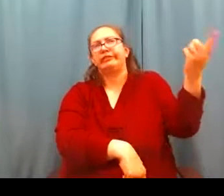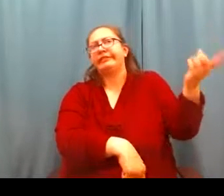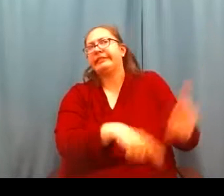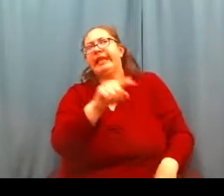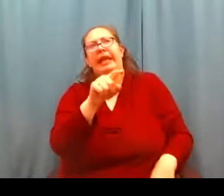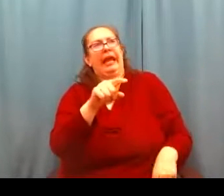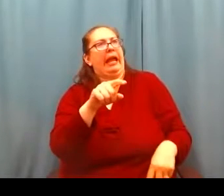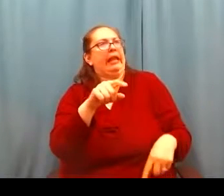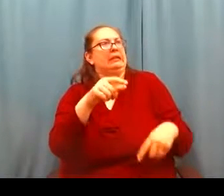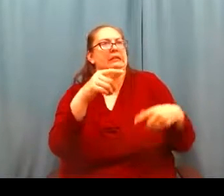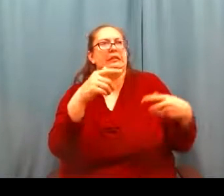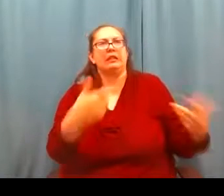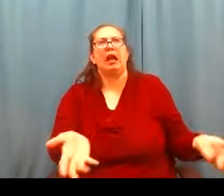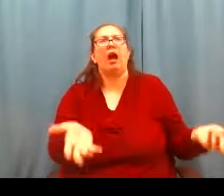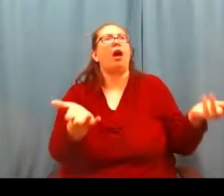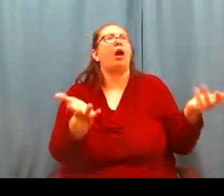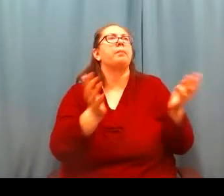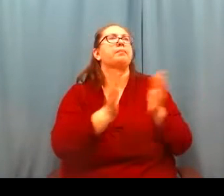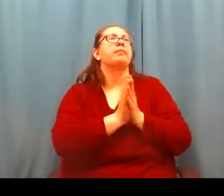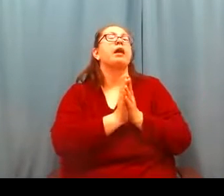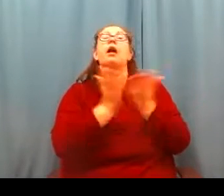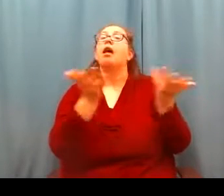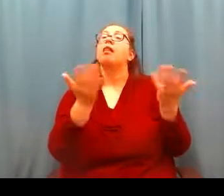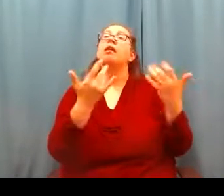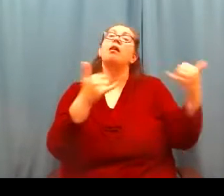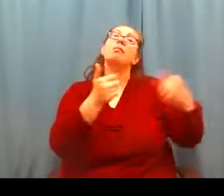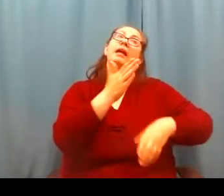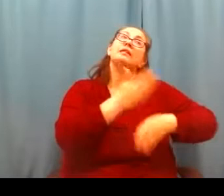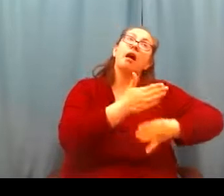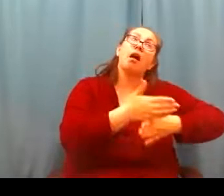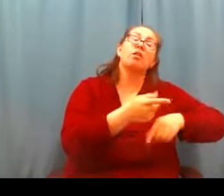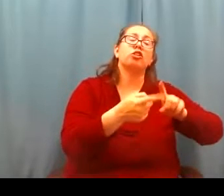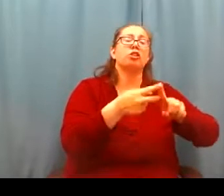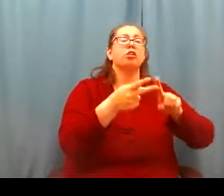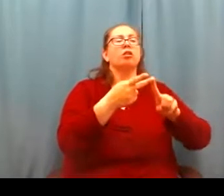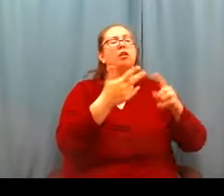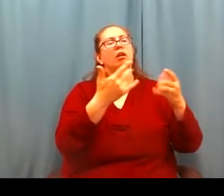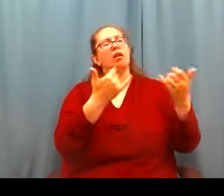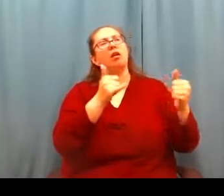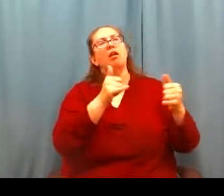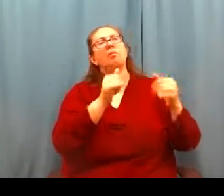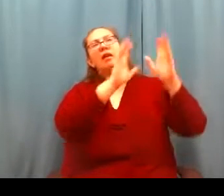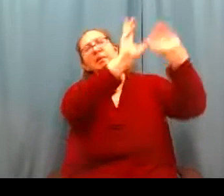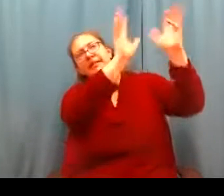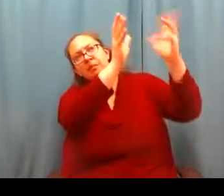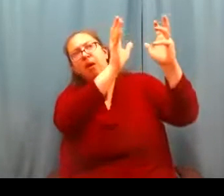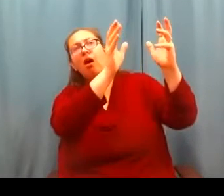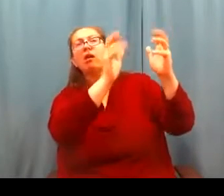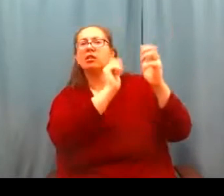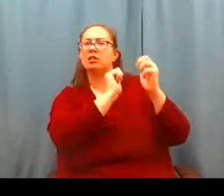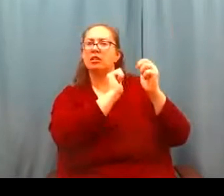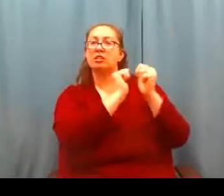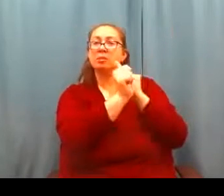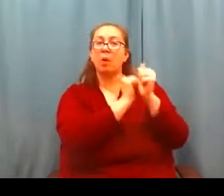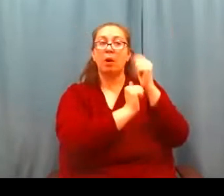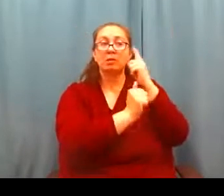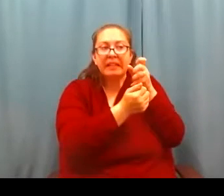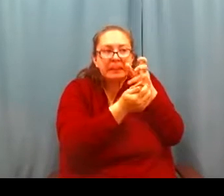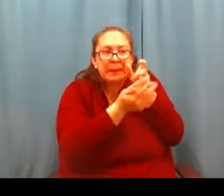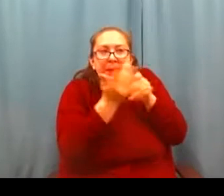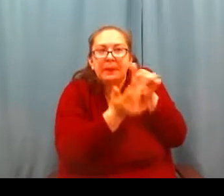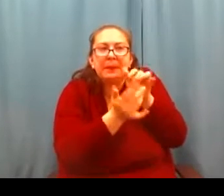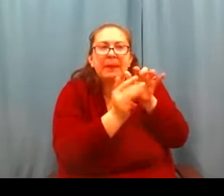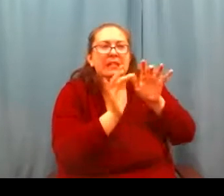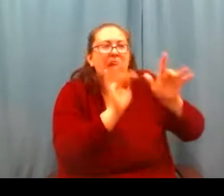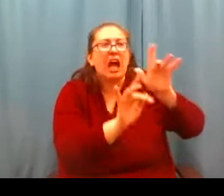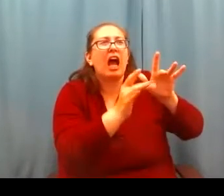like play soccer, play basketball, some of those sports which are contact sports.